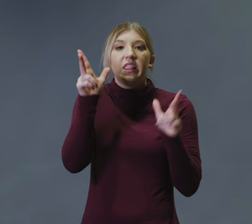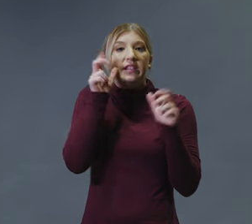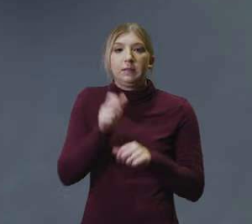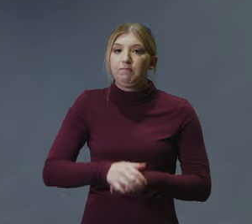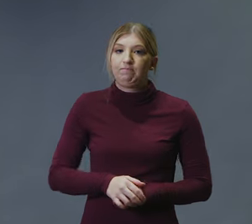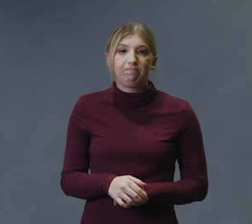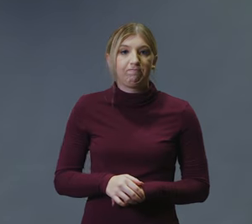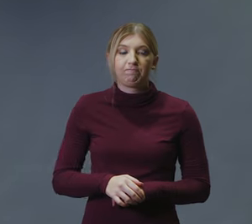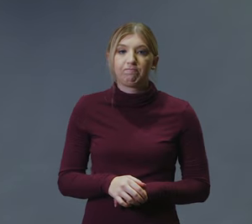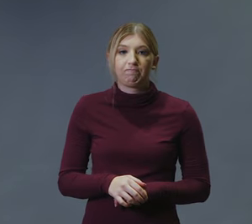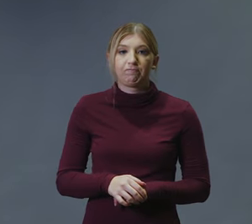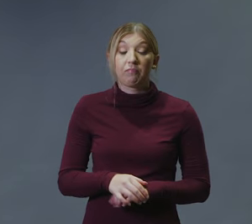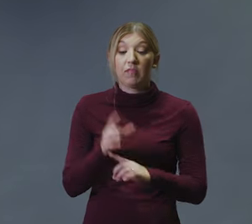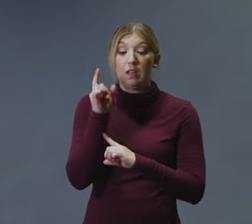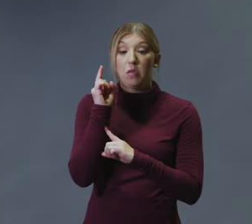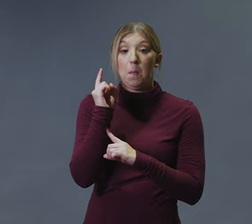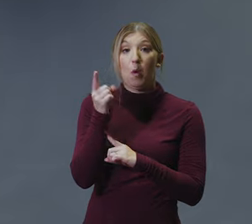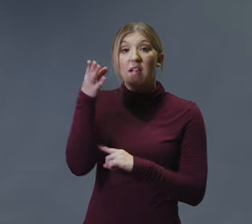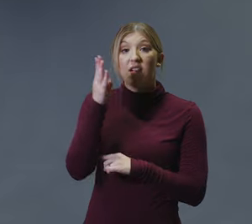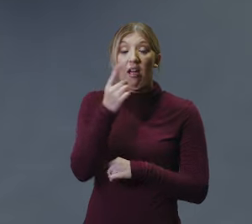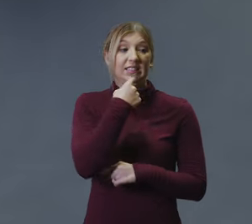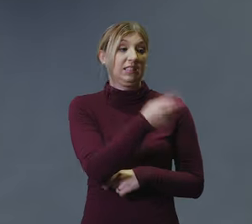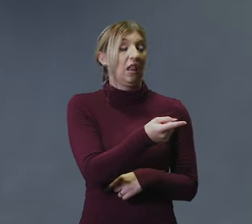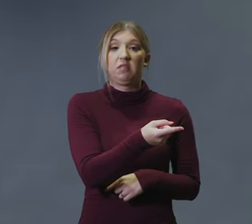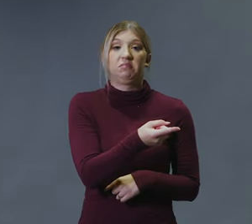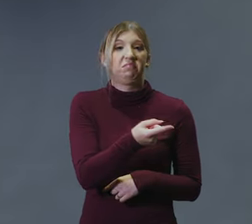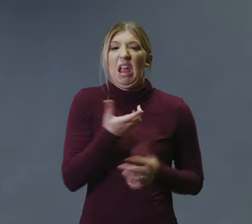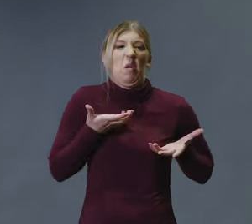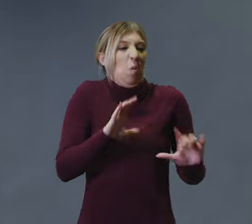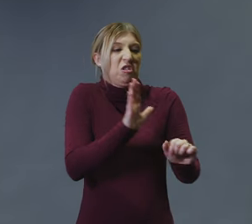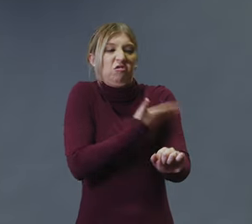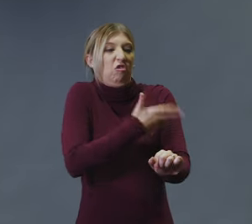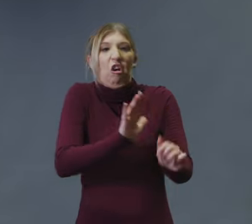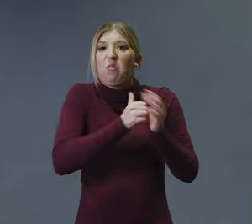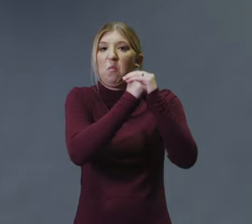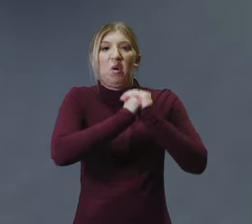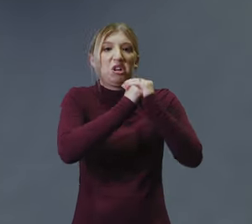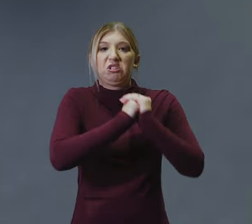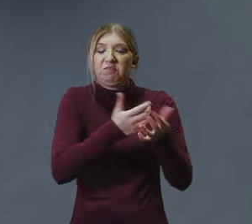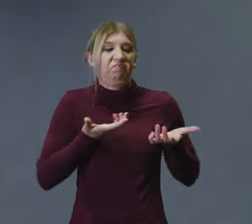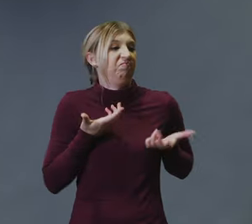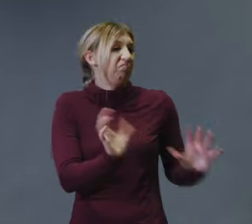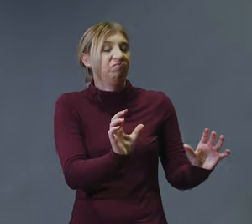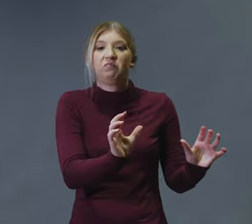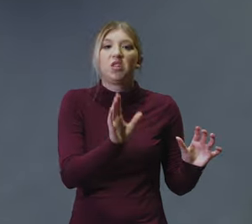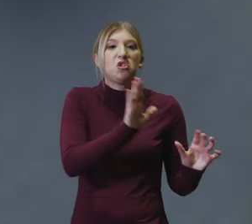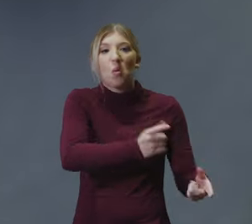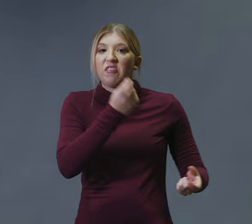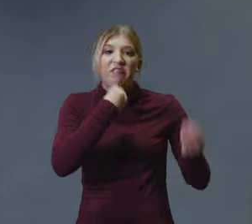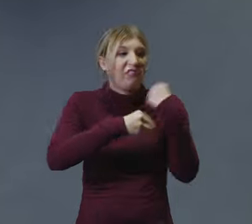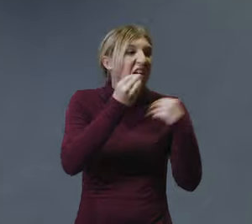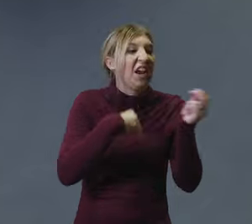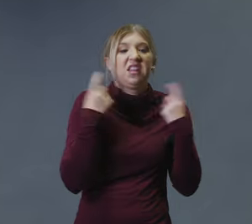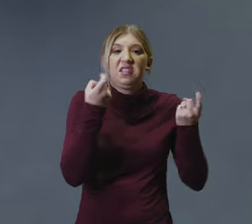listen. In this moment, God is telling them, I don't want your songs. I don't want them. I don't want your feasts.